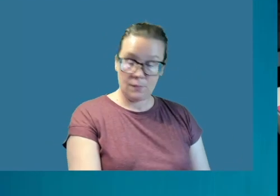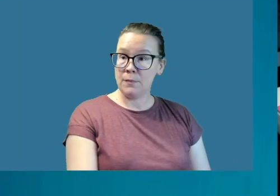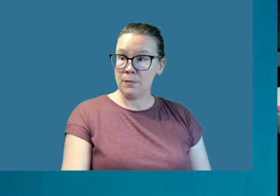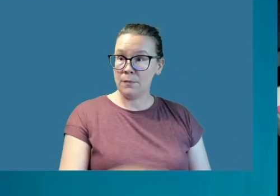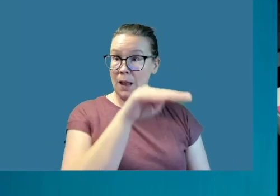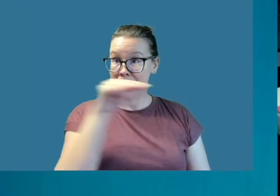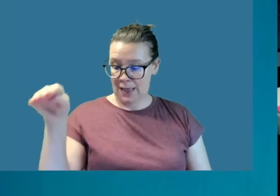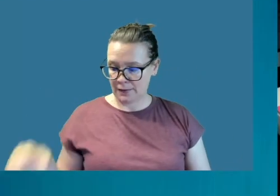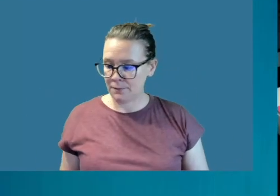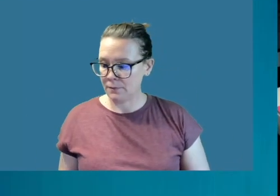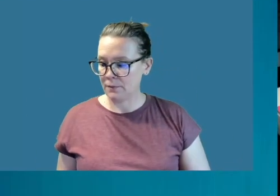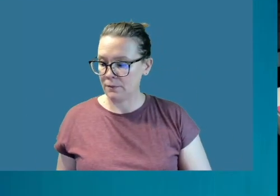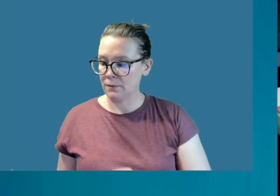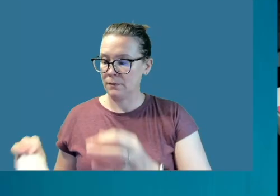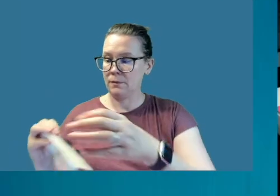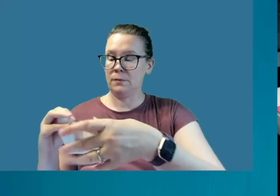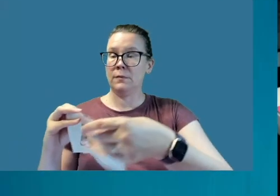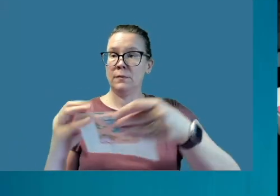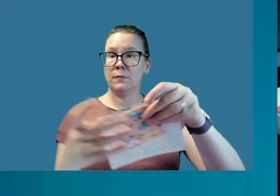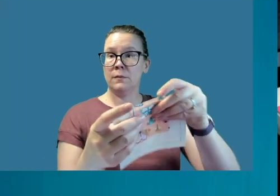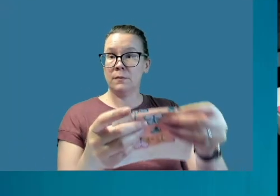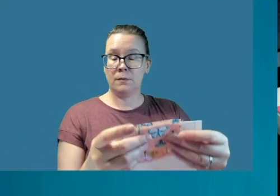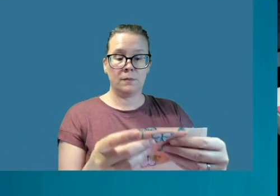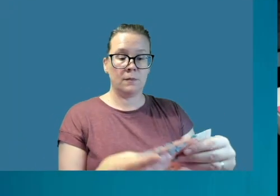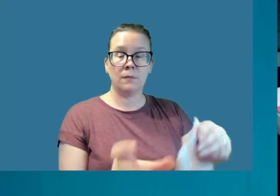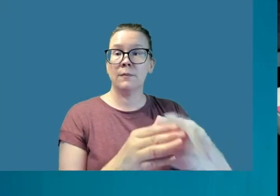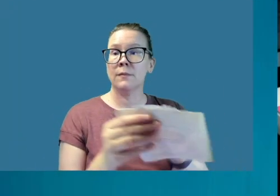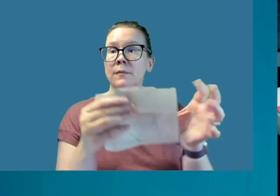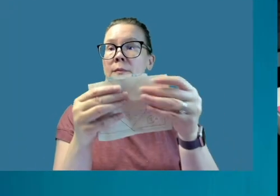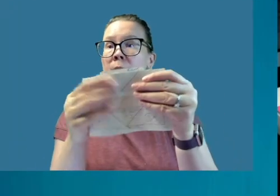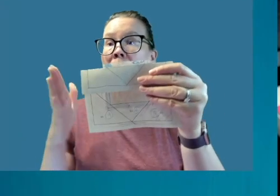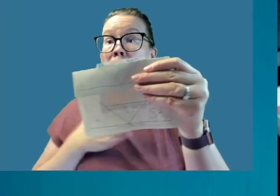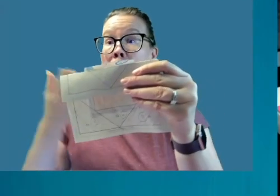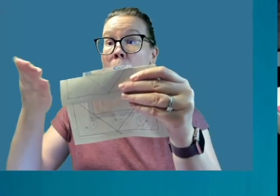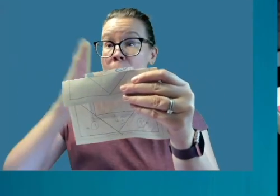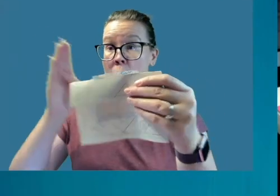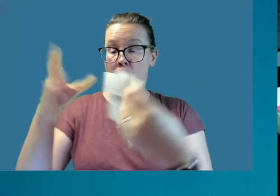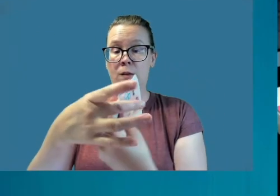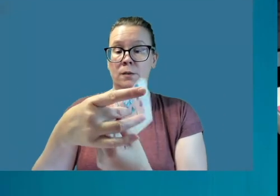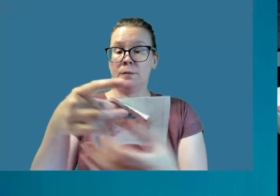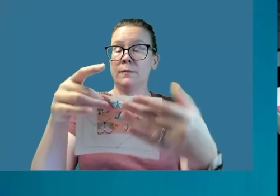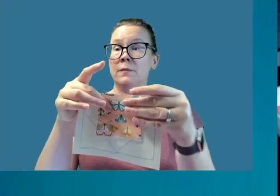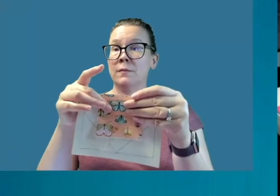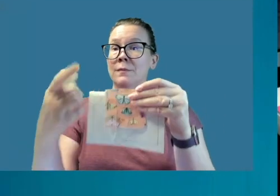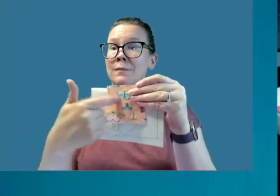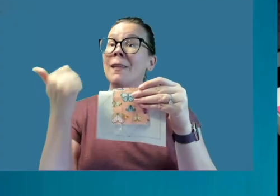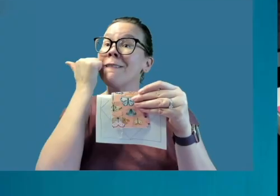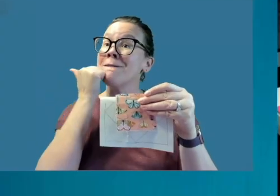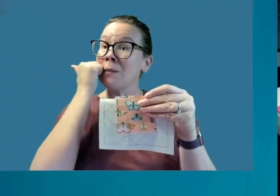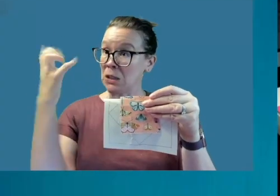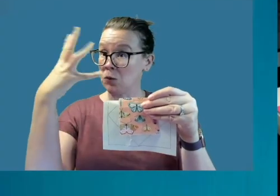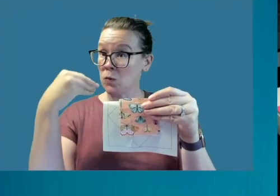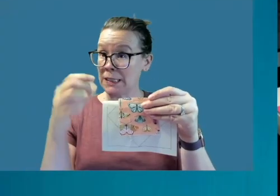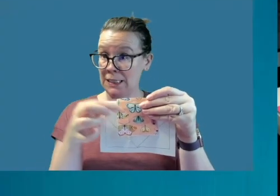and there's that long flat edge along the top. And then I'm going to take my square, which, I folded it back, and I